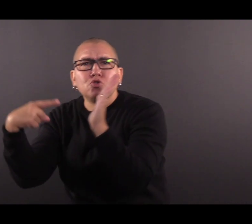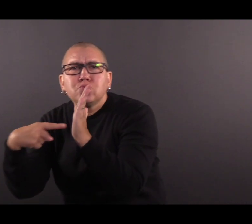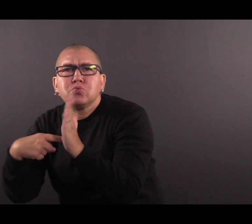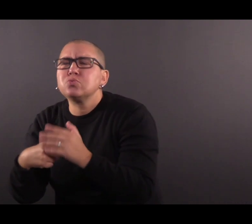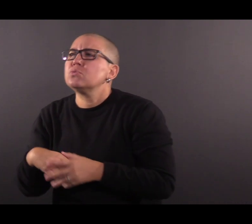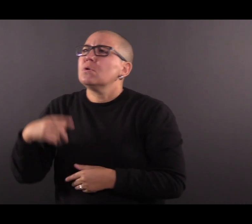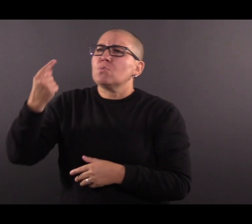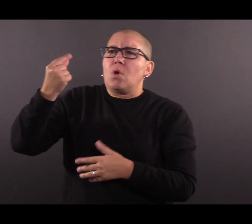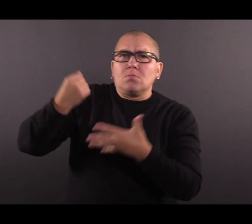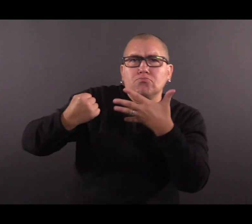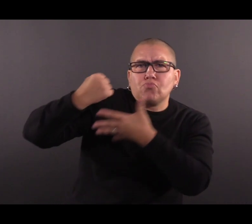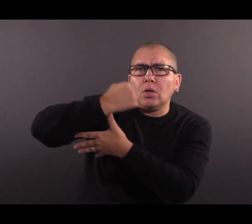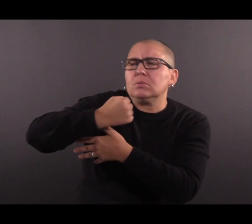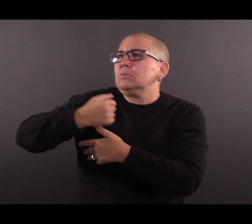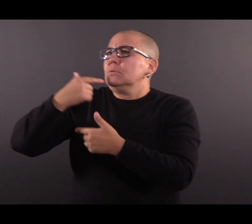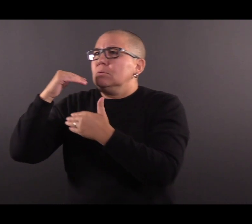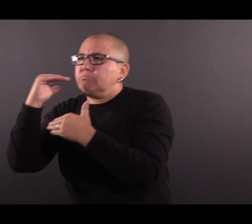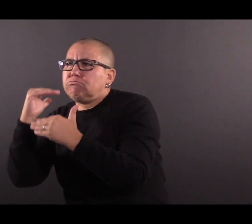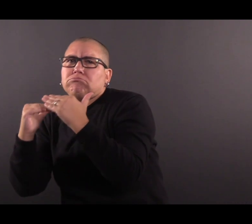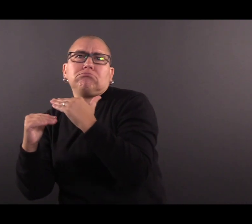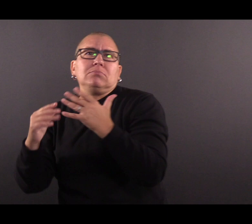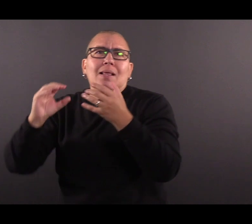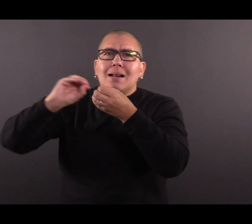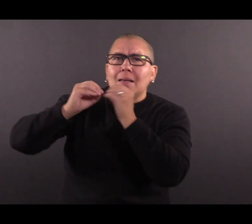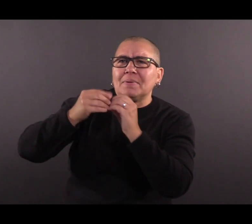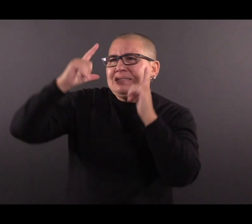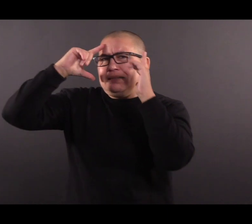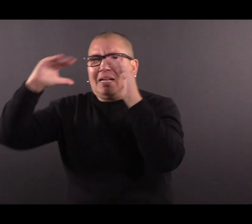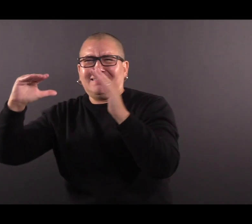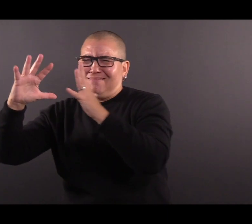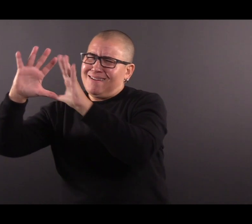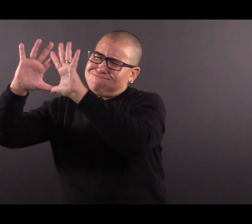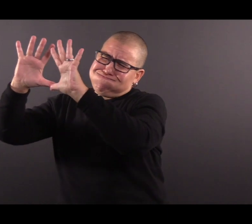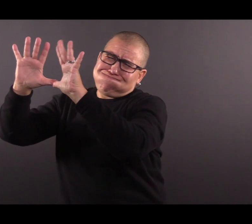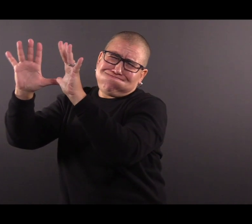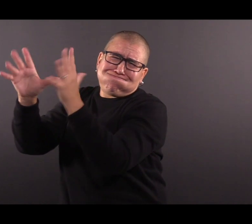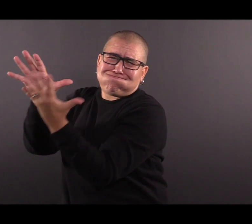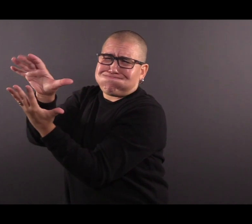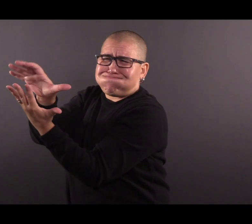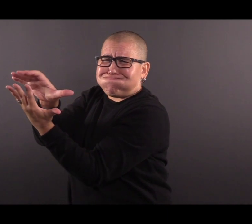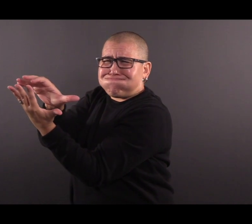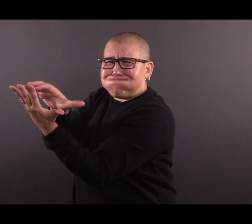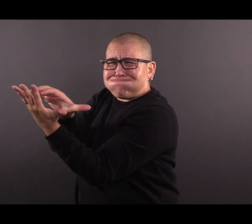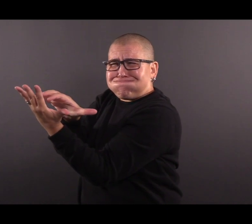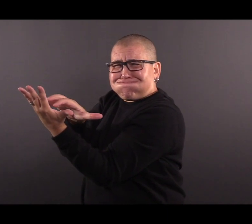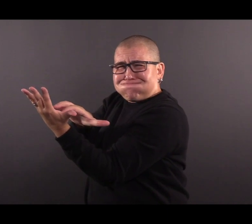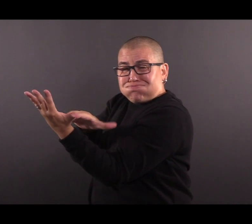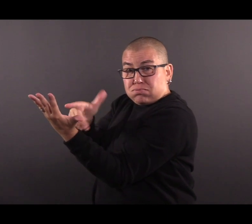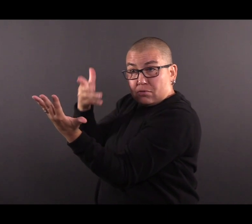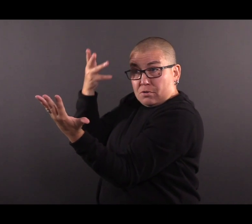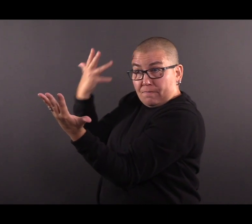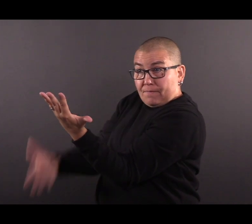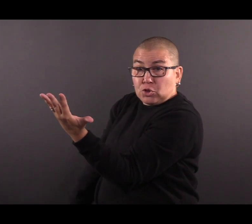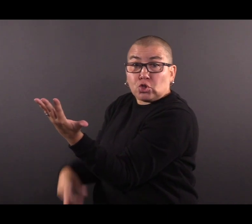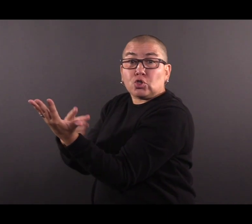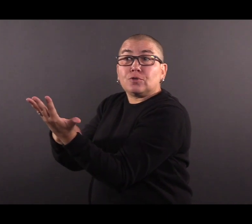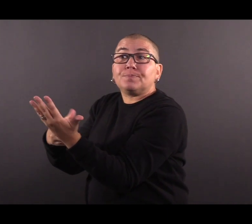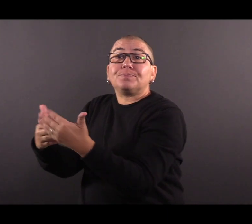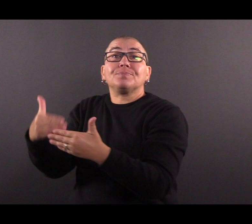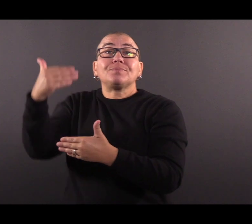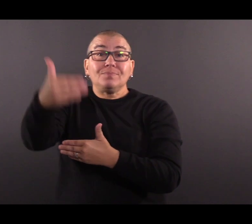scoring process, and so on for that year. The amount of available funding will be released shortly